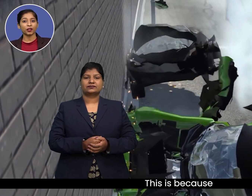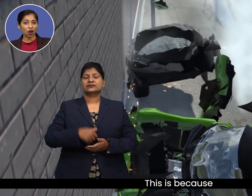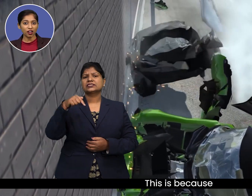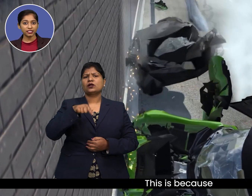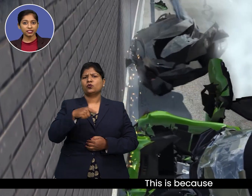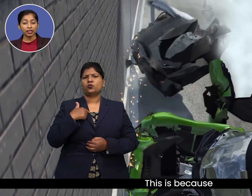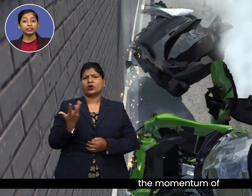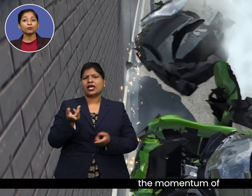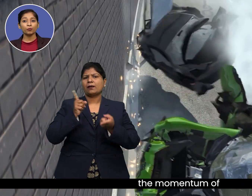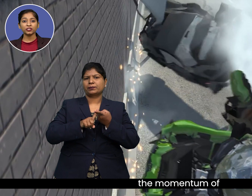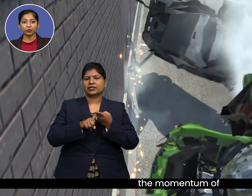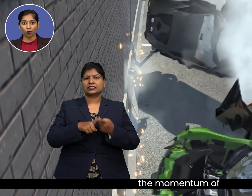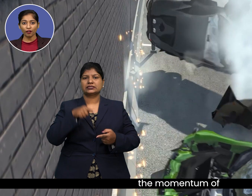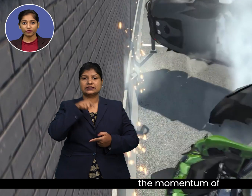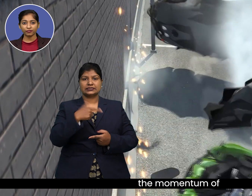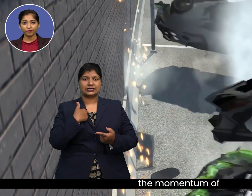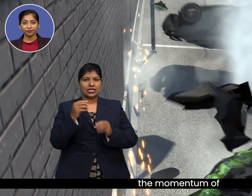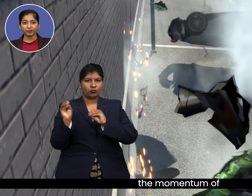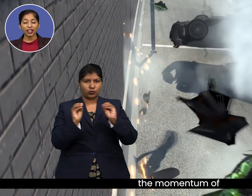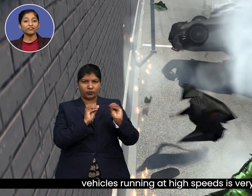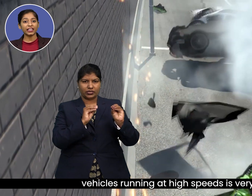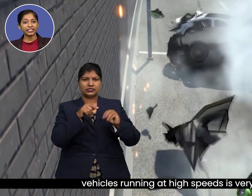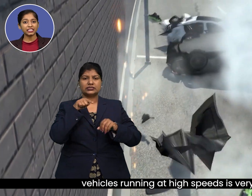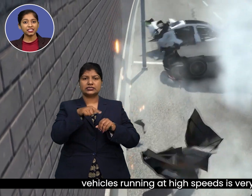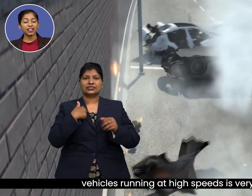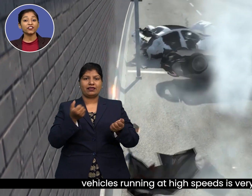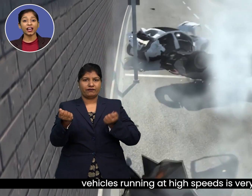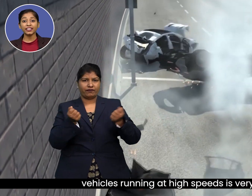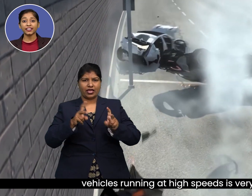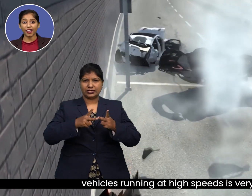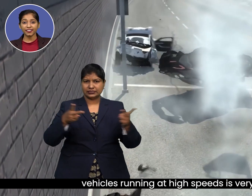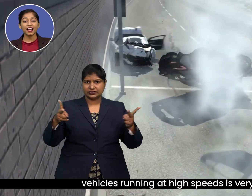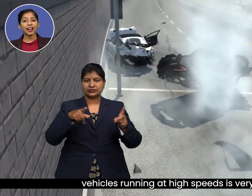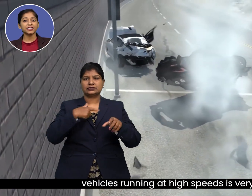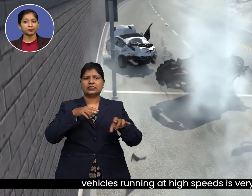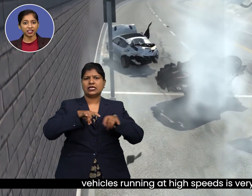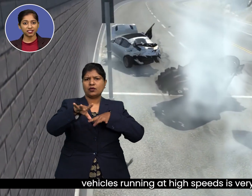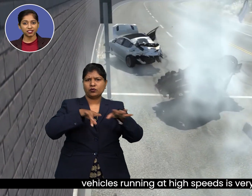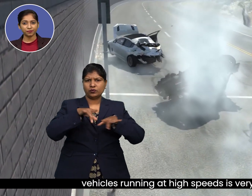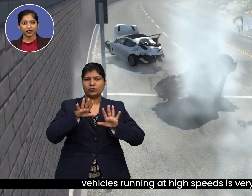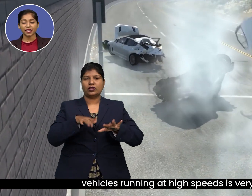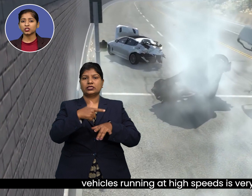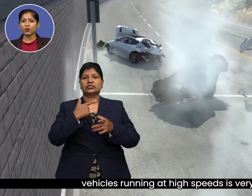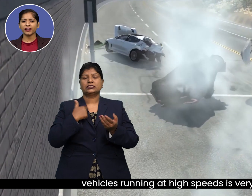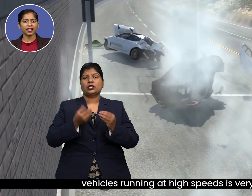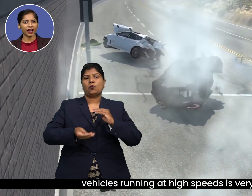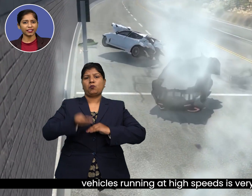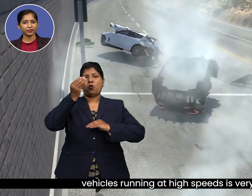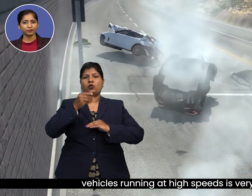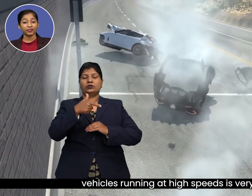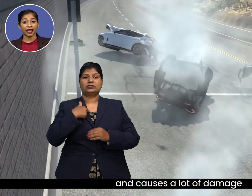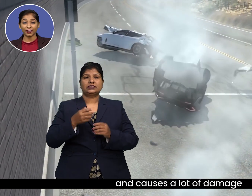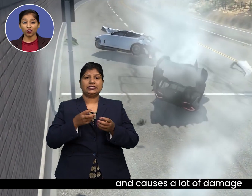This is because the momentum of vehicles running at high speeds is very